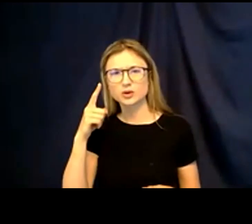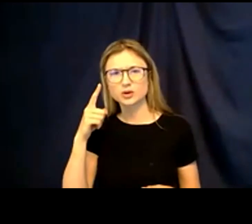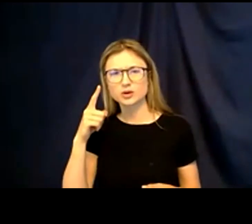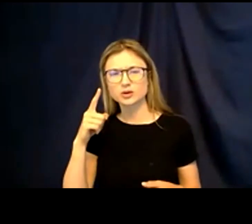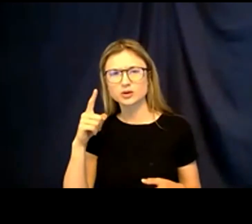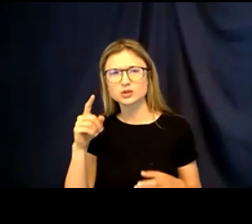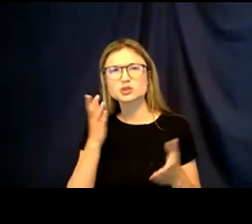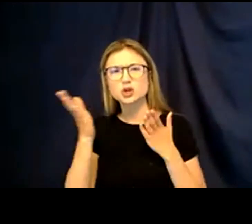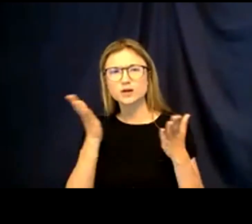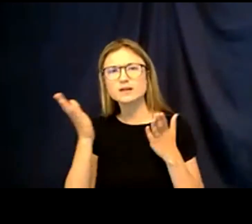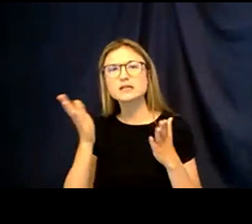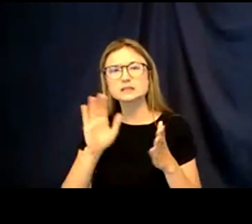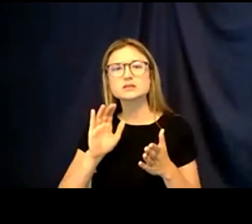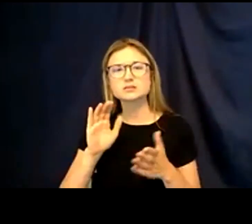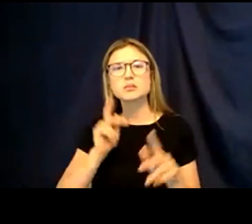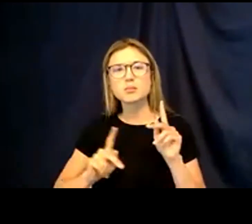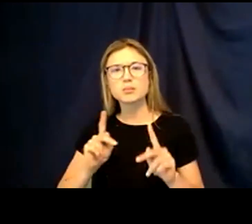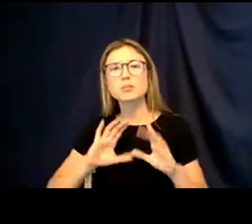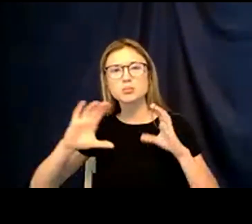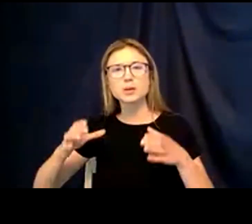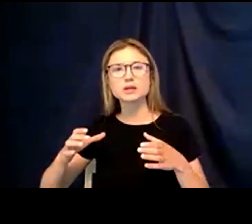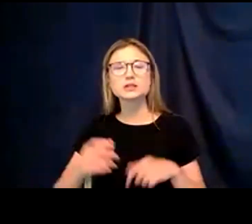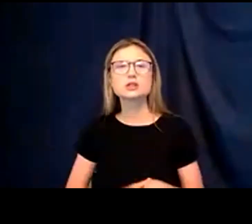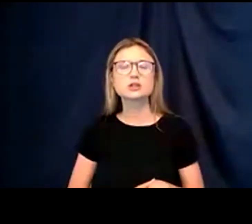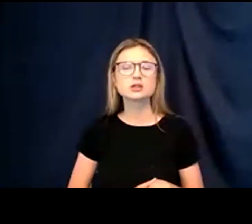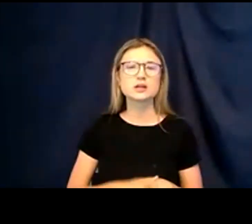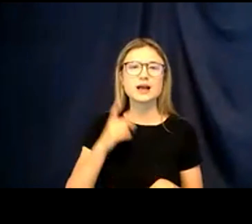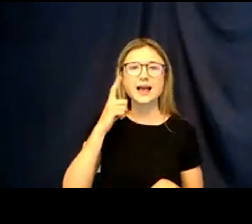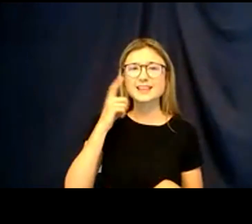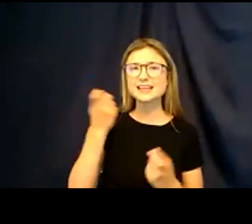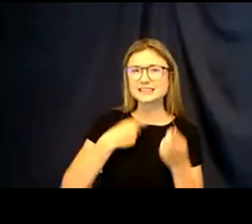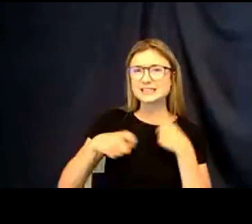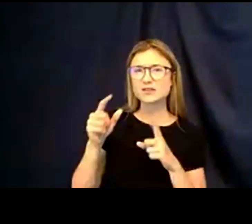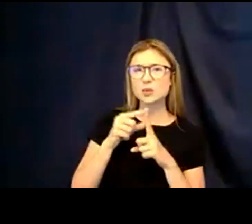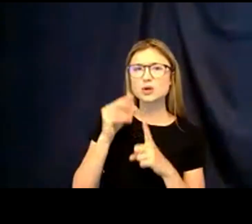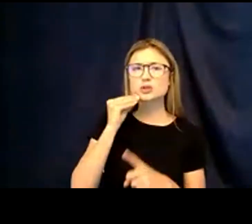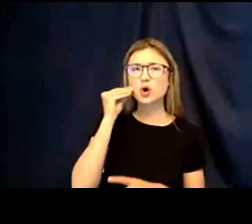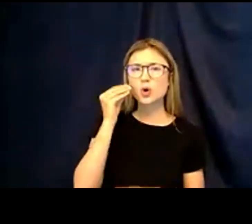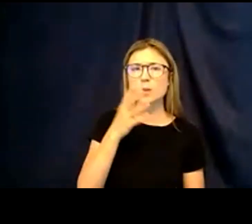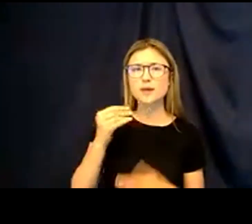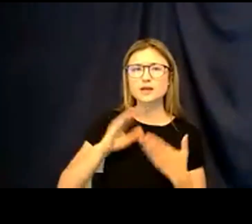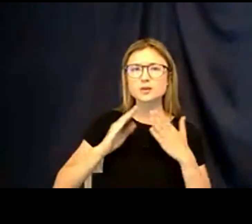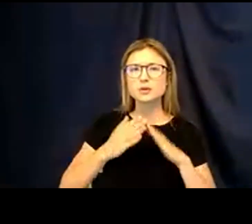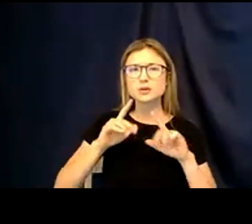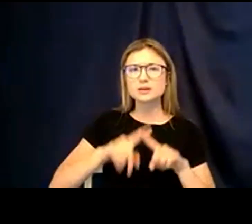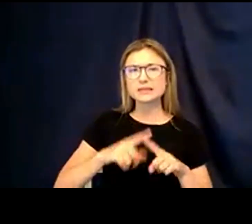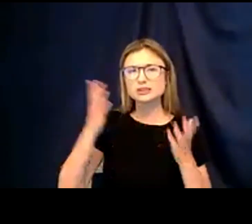Service populations. I think instead of the words home and community-based services, can we add, like, take that word